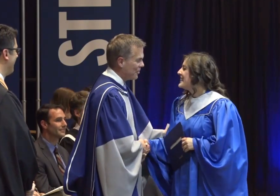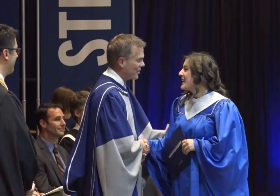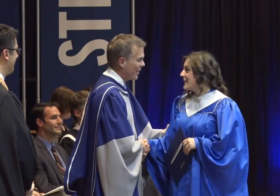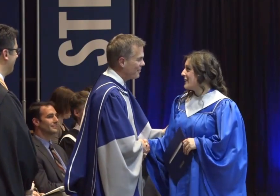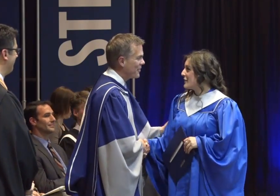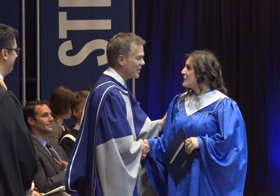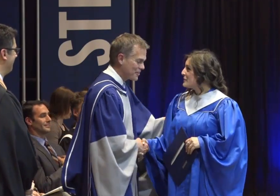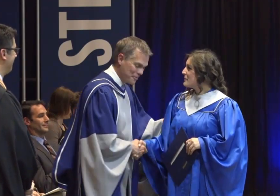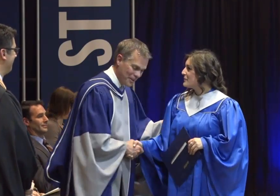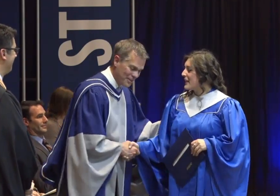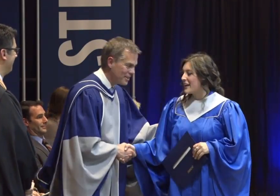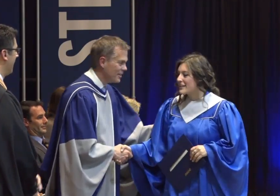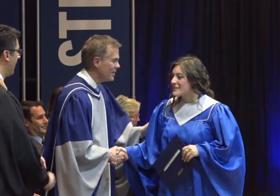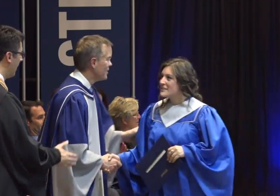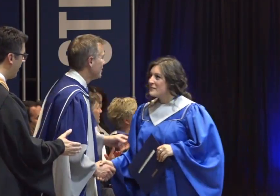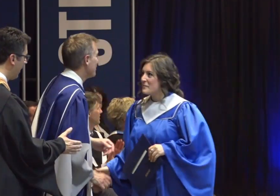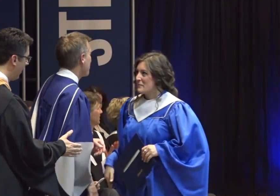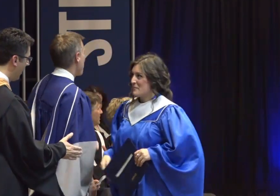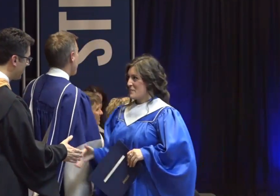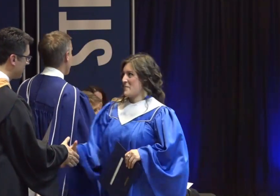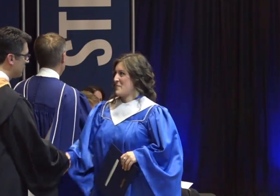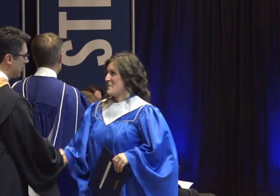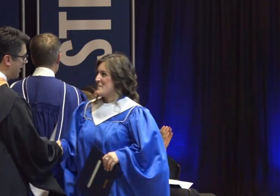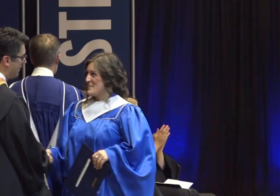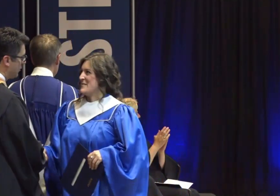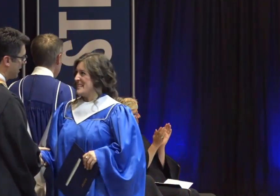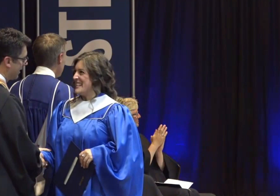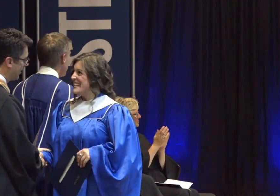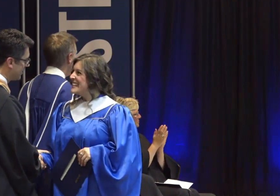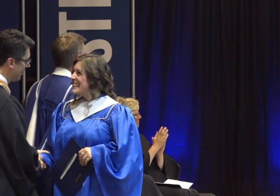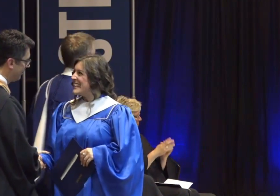Autumn Shepherd Honors.